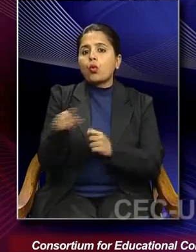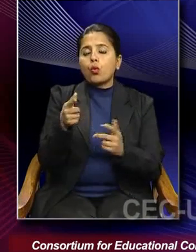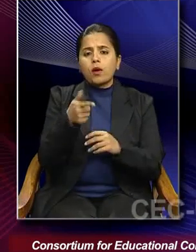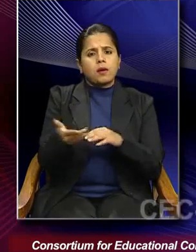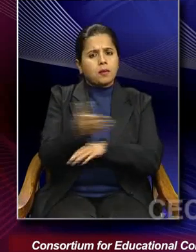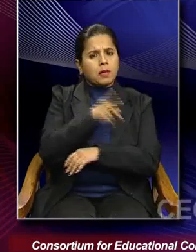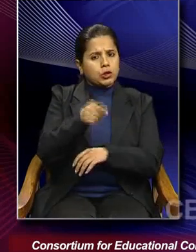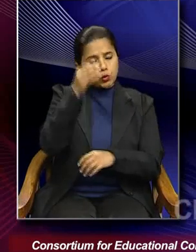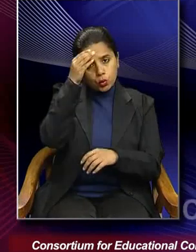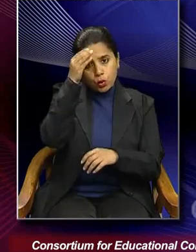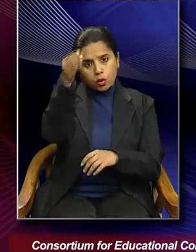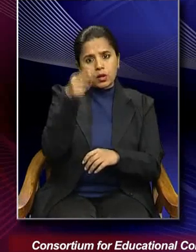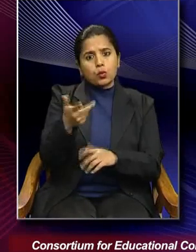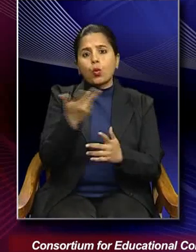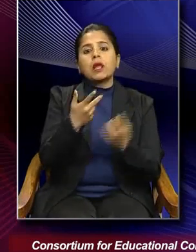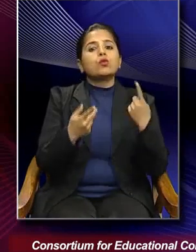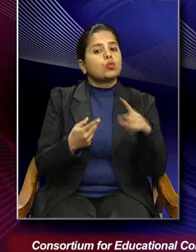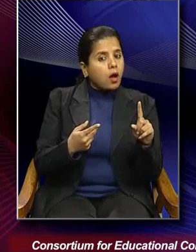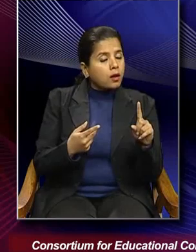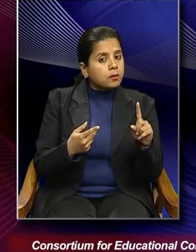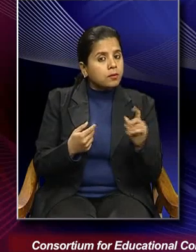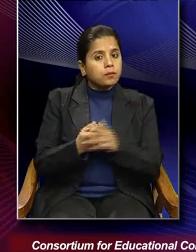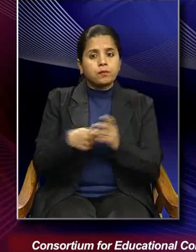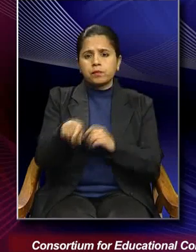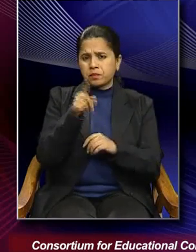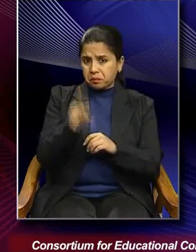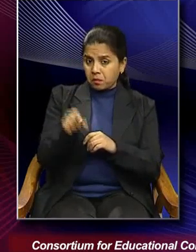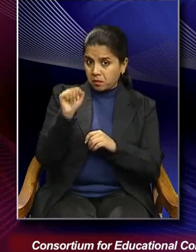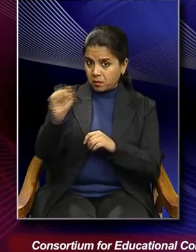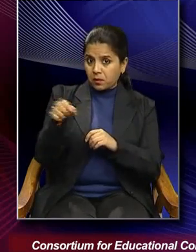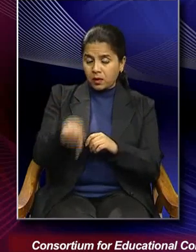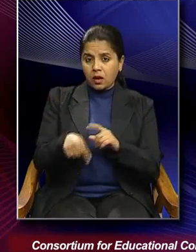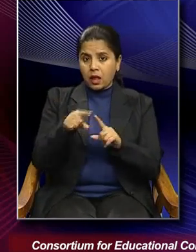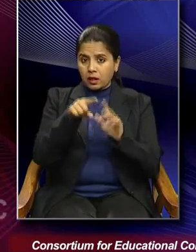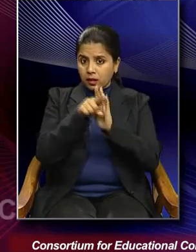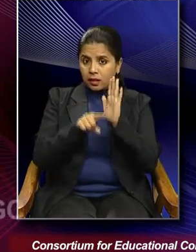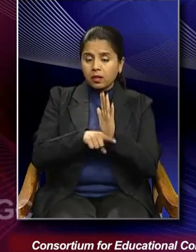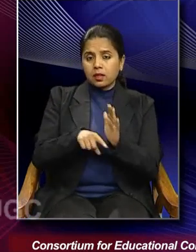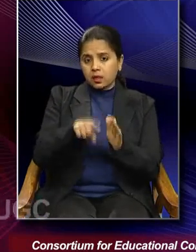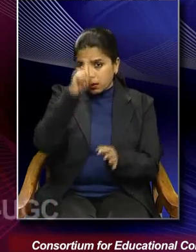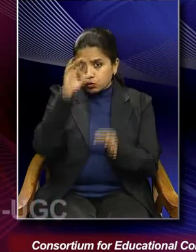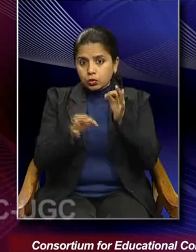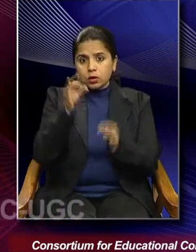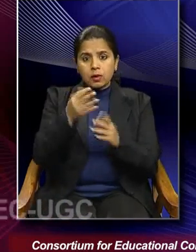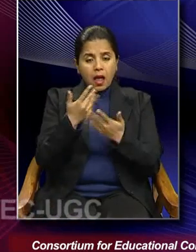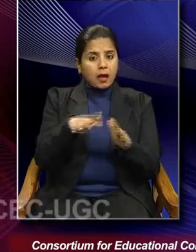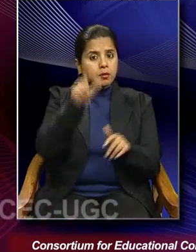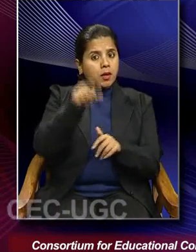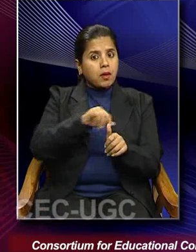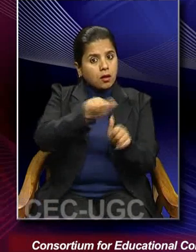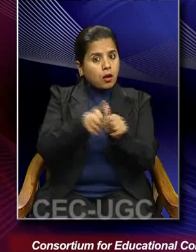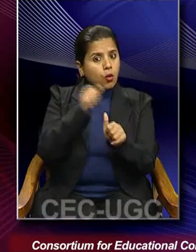the concept what is right. Shouldn't there be an ethical judgment behind any public